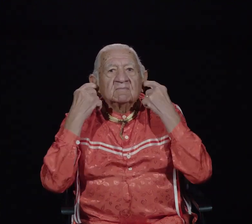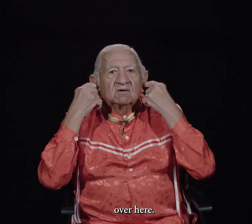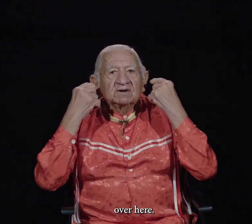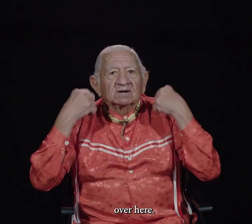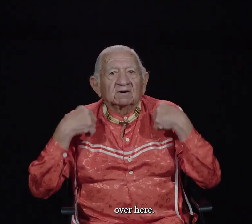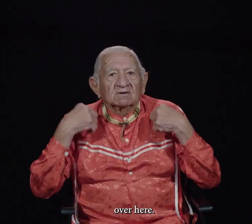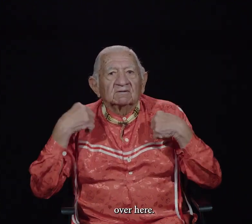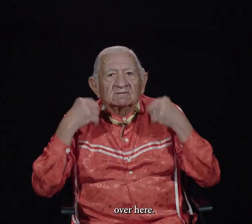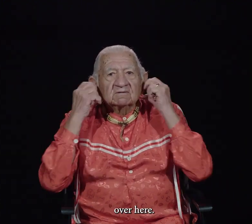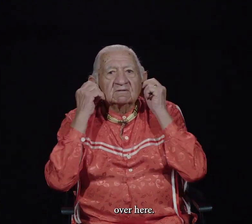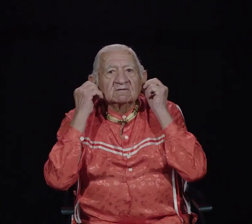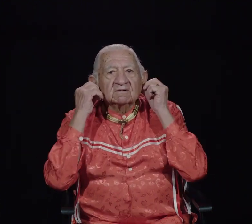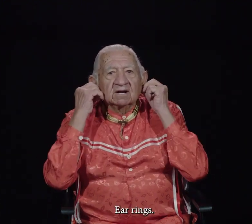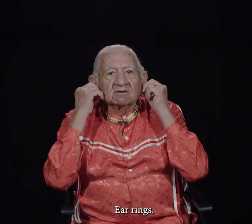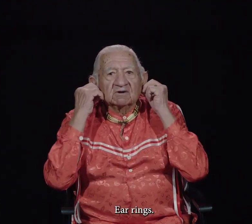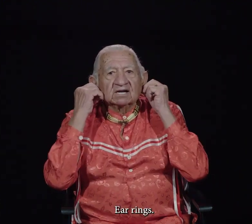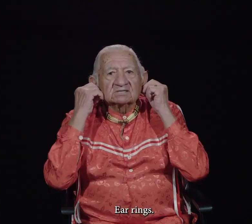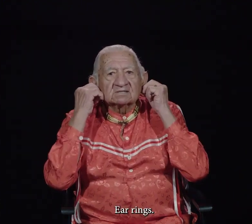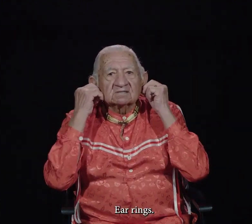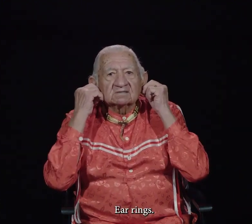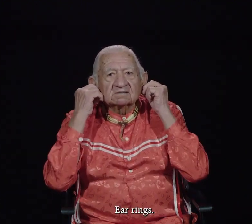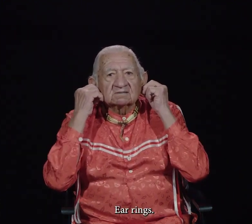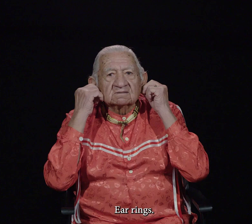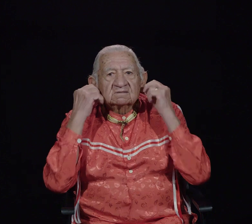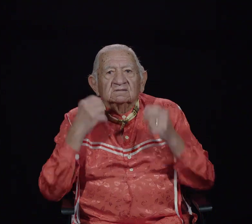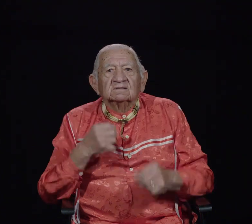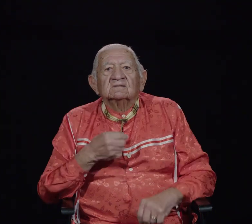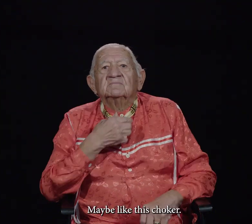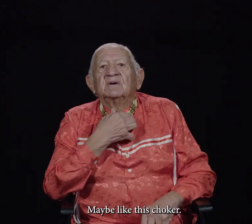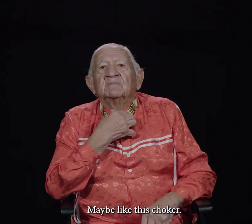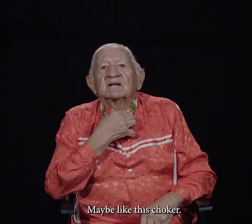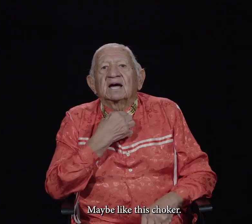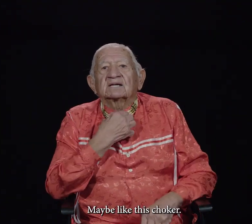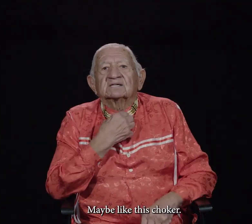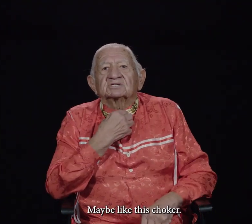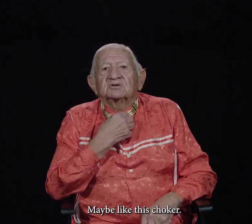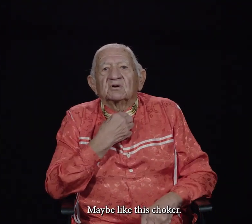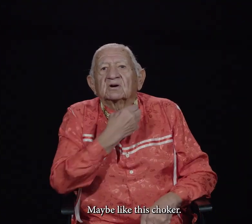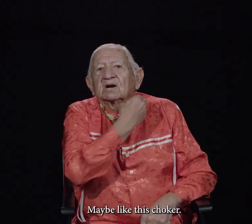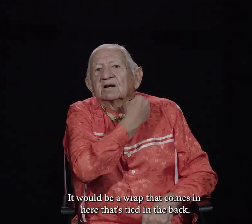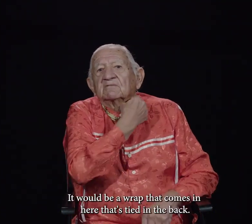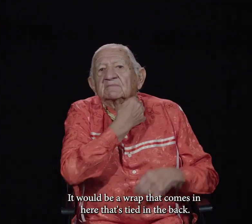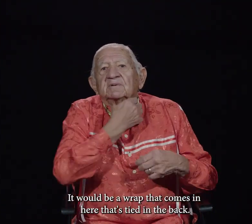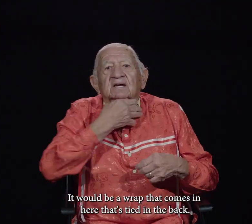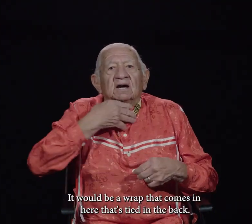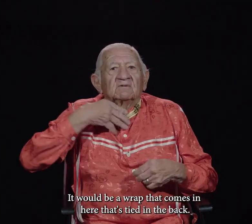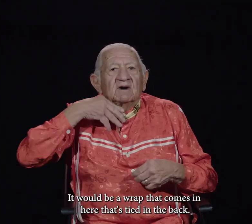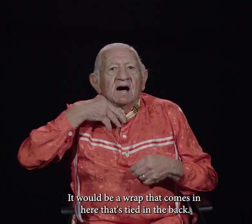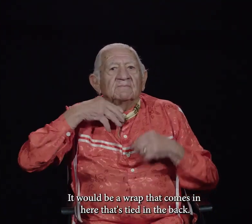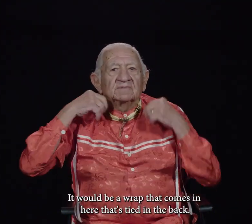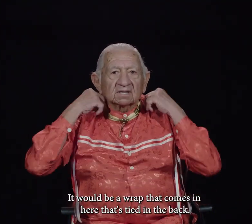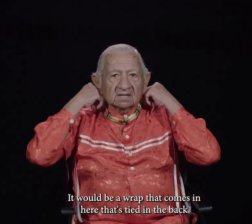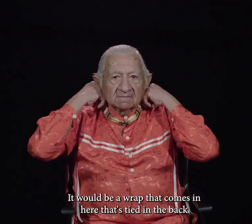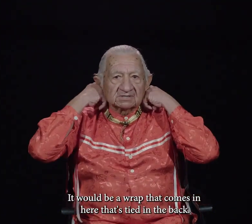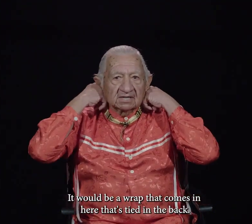Over here, earrings. Maybe like this choker, it would be a wrap that comes in